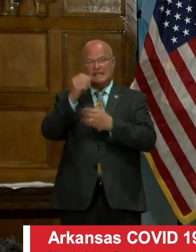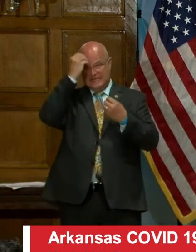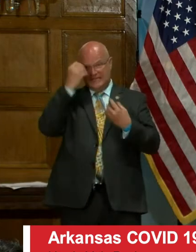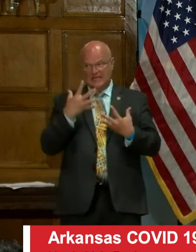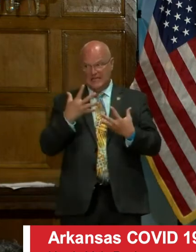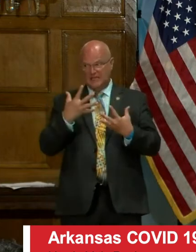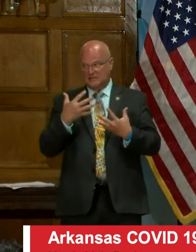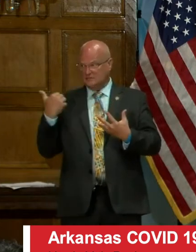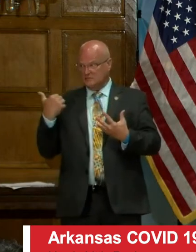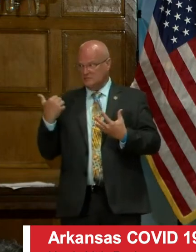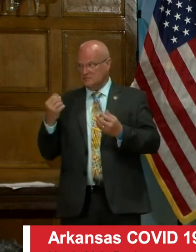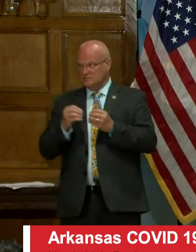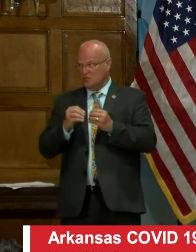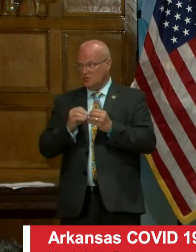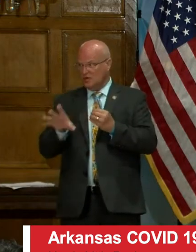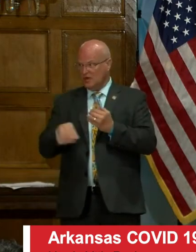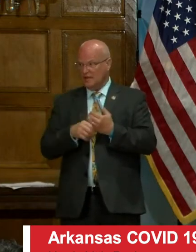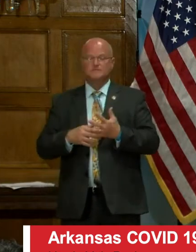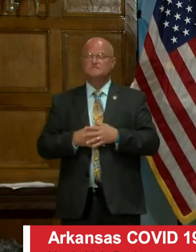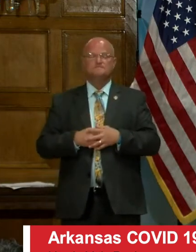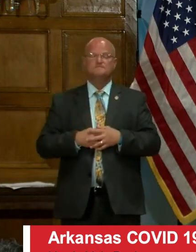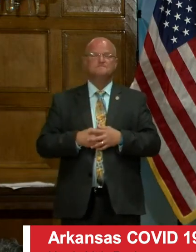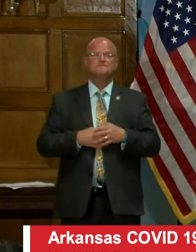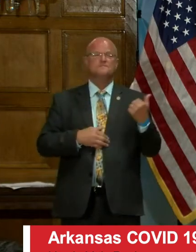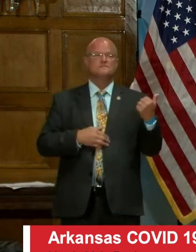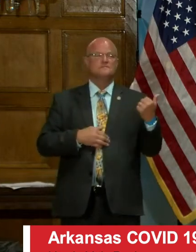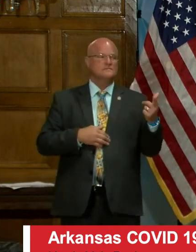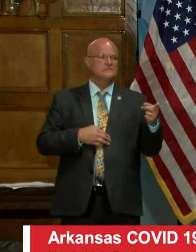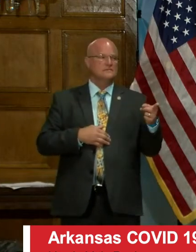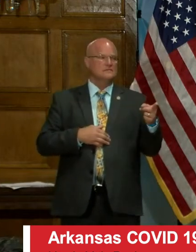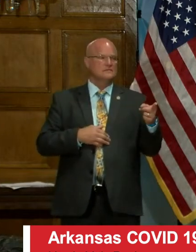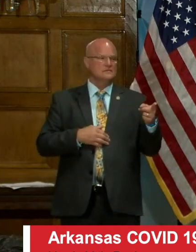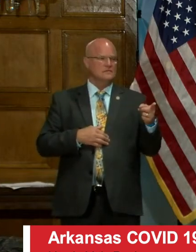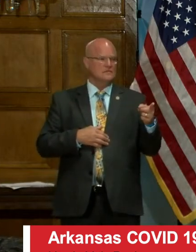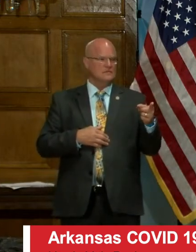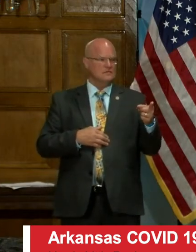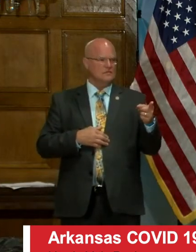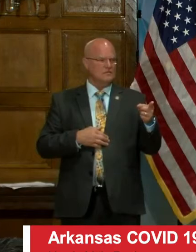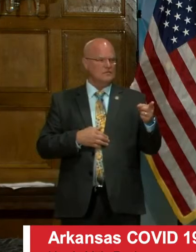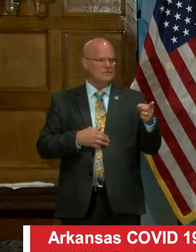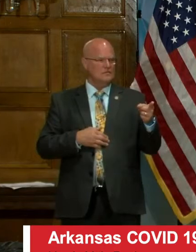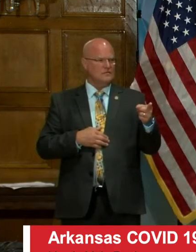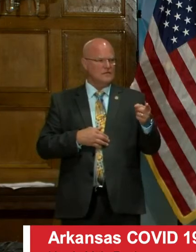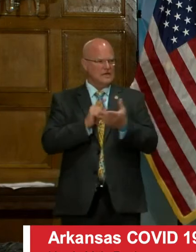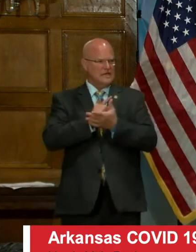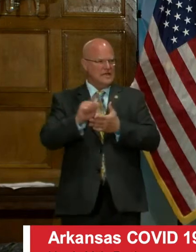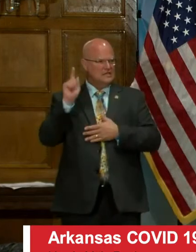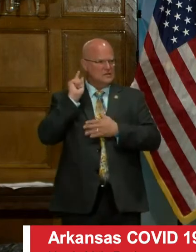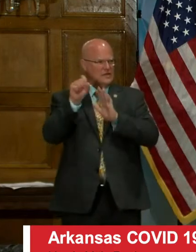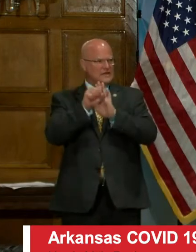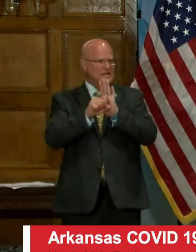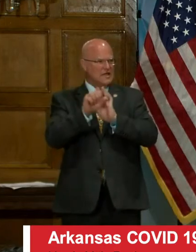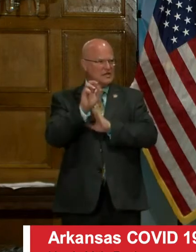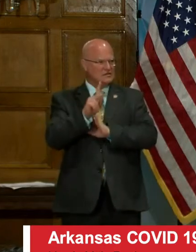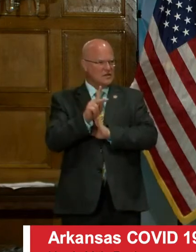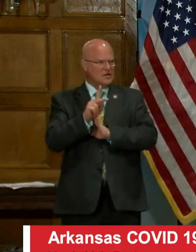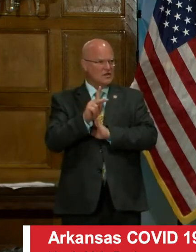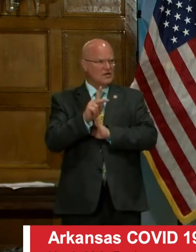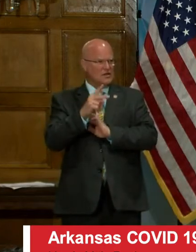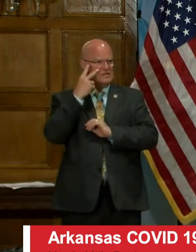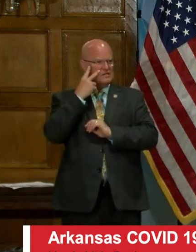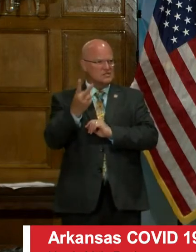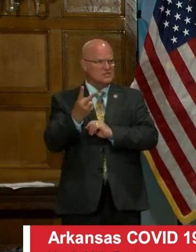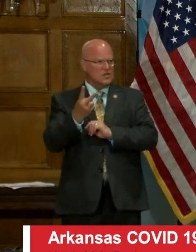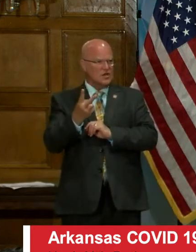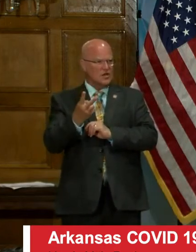indicates. Did you have anything to add on that? And do you have a question? Last week, the state of Arkansas